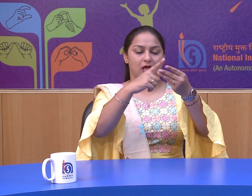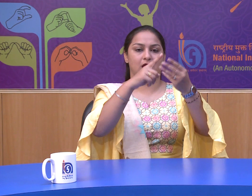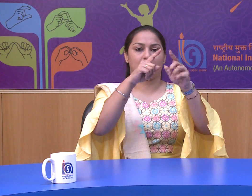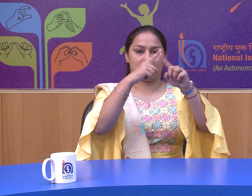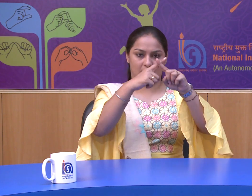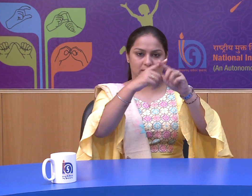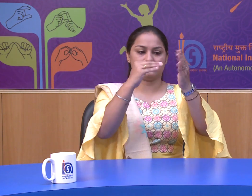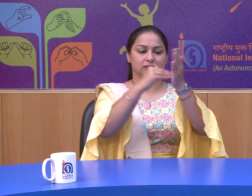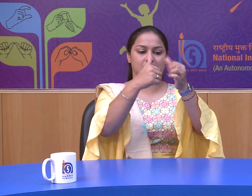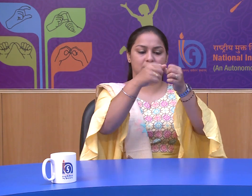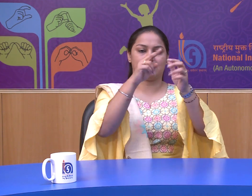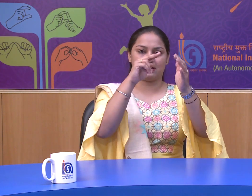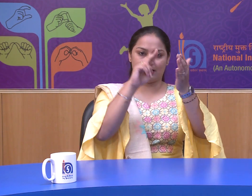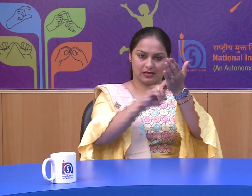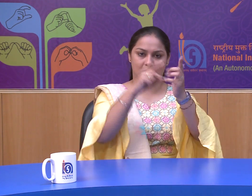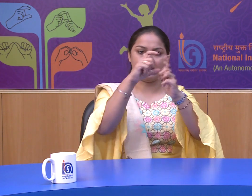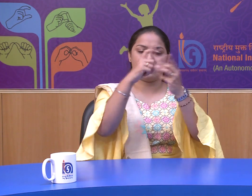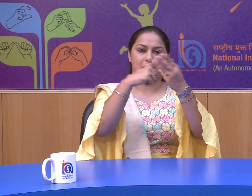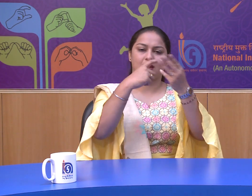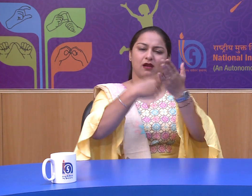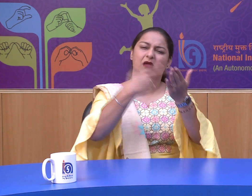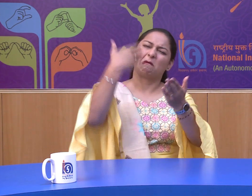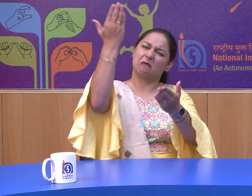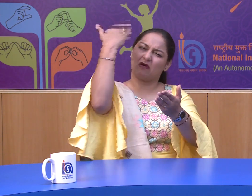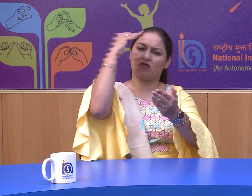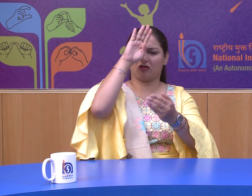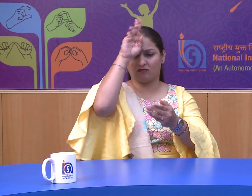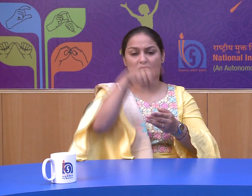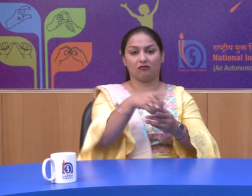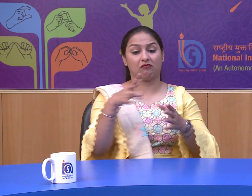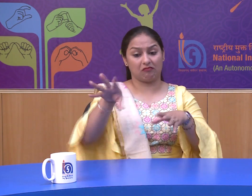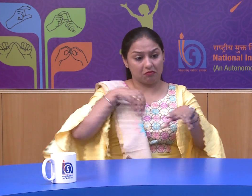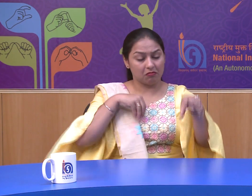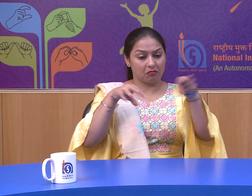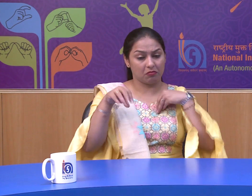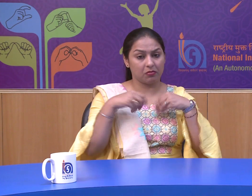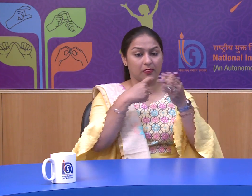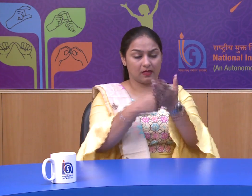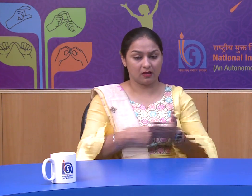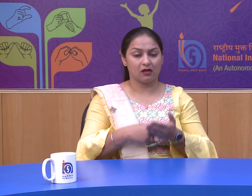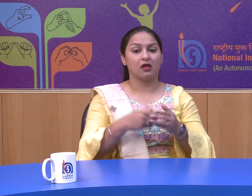He captured the regions of Asia Minor,